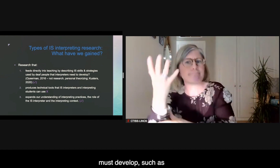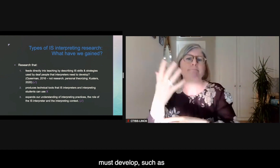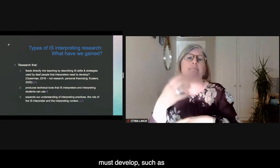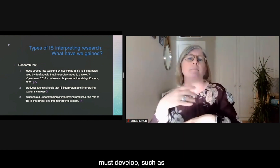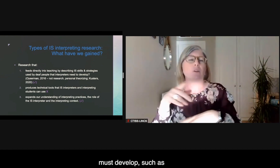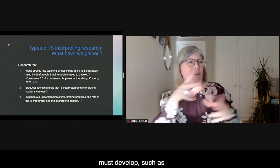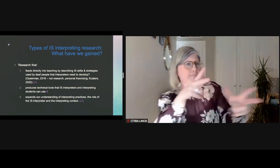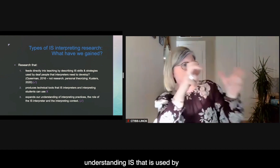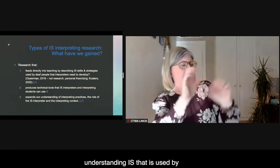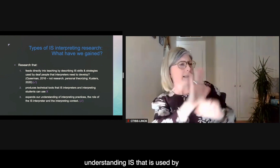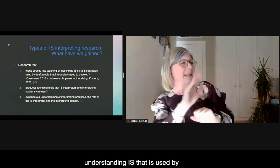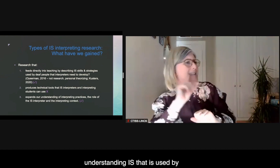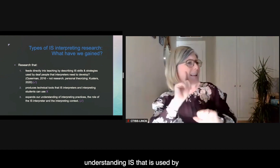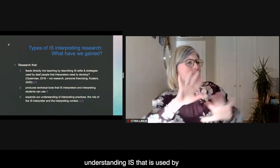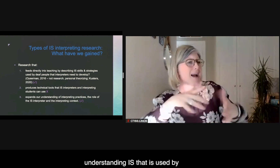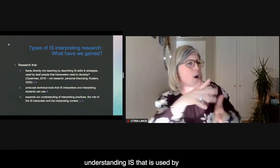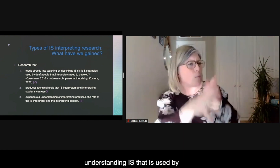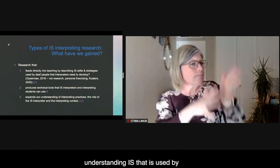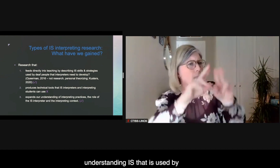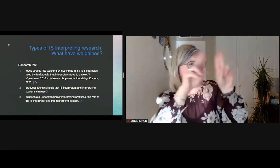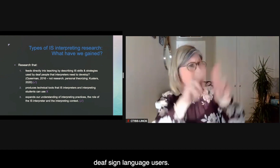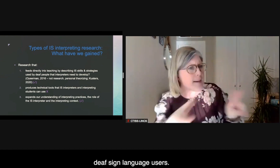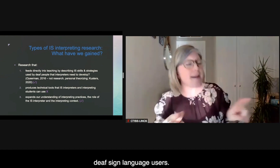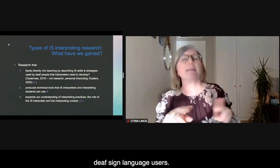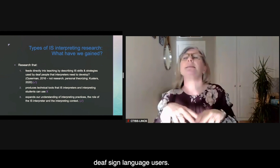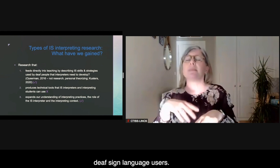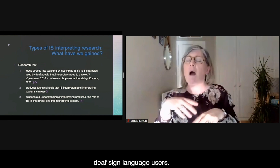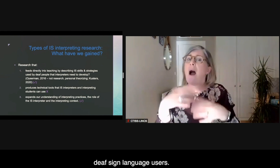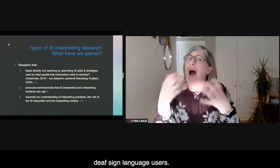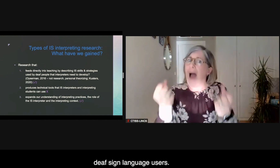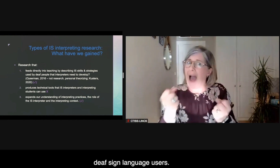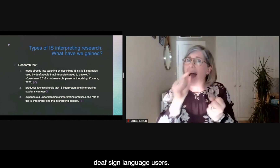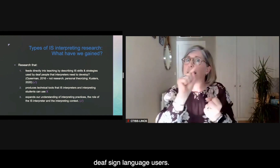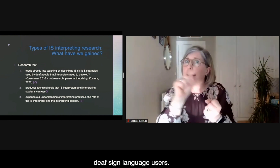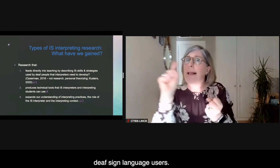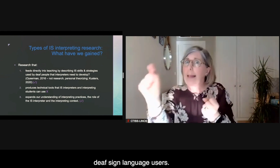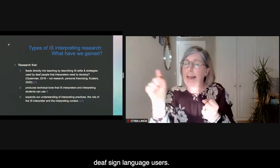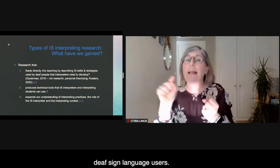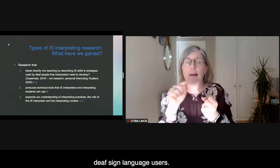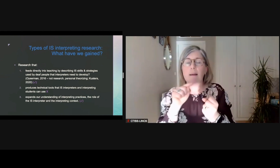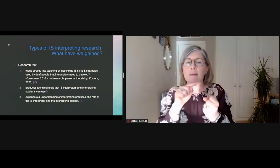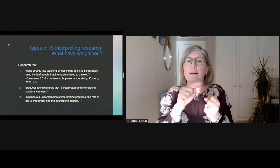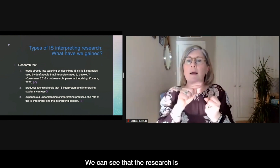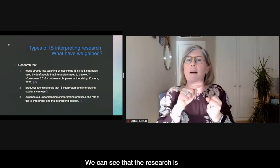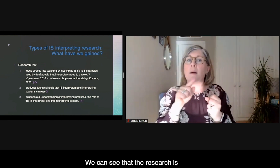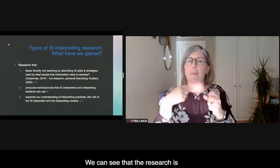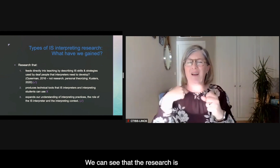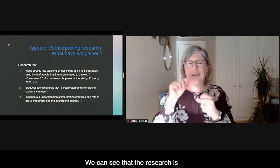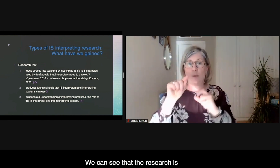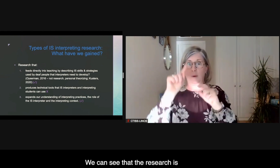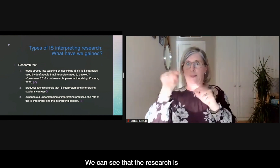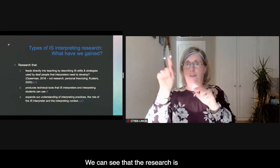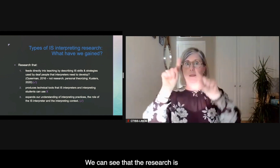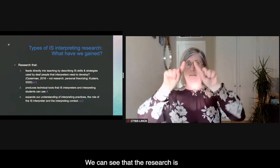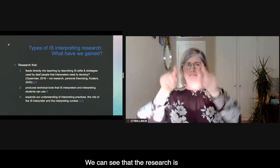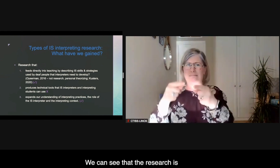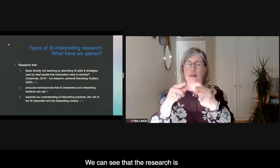that interpreters must develop, such as understanding IS that is used by deaf sign language users. We can see that the research